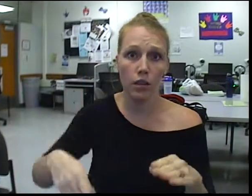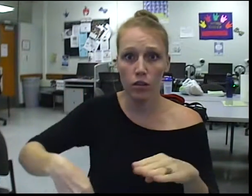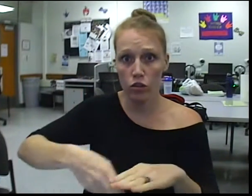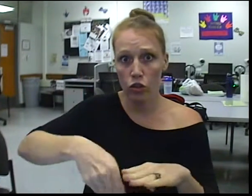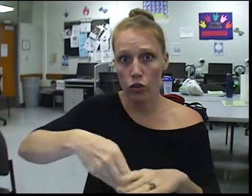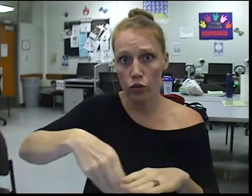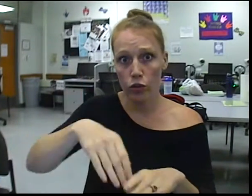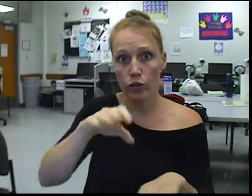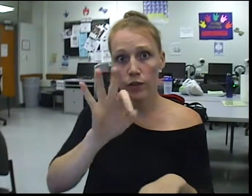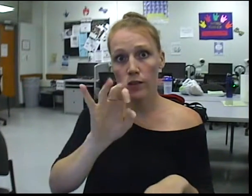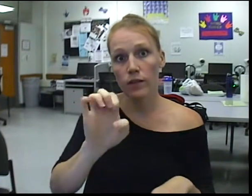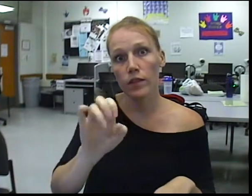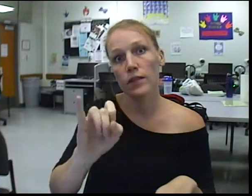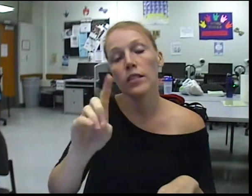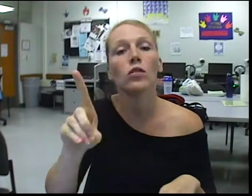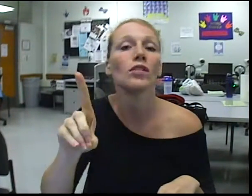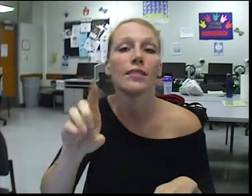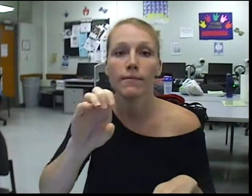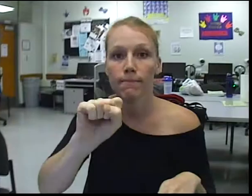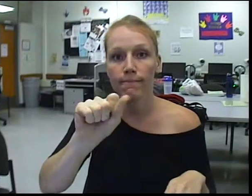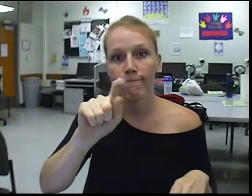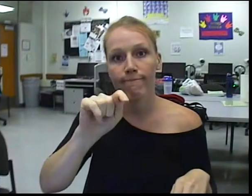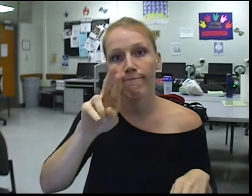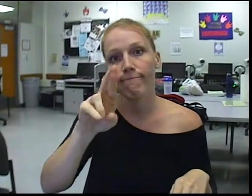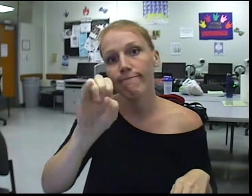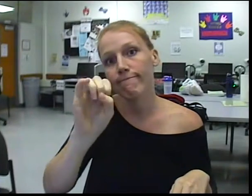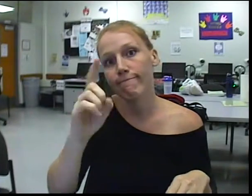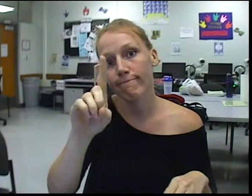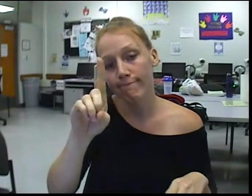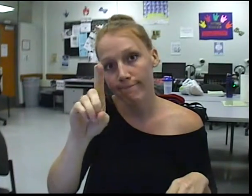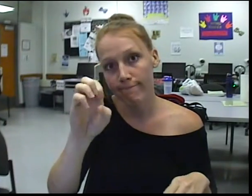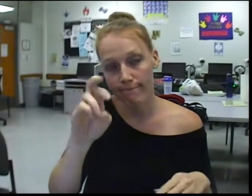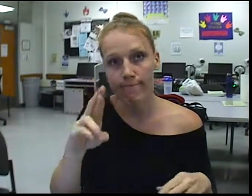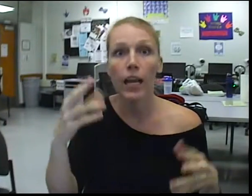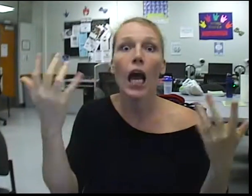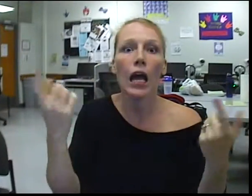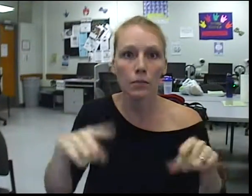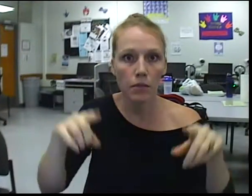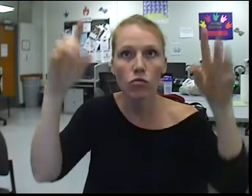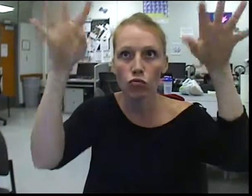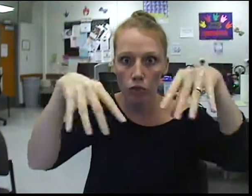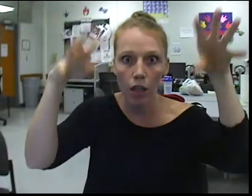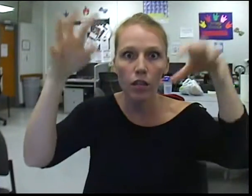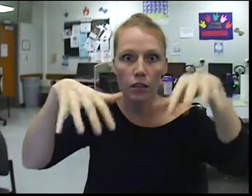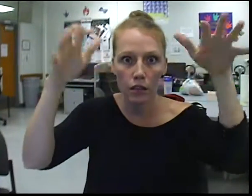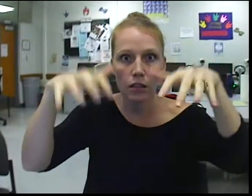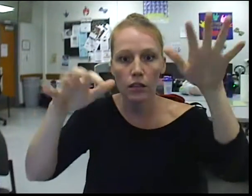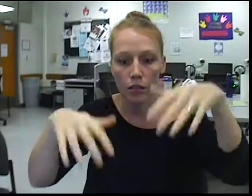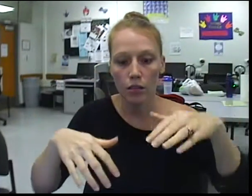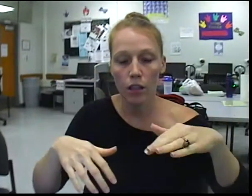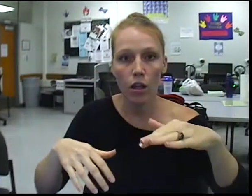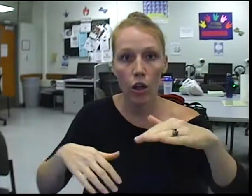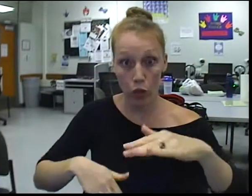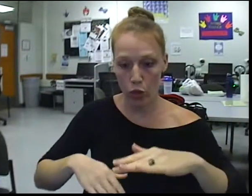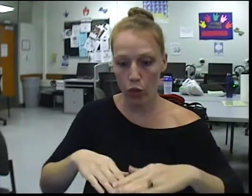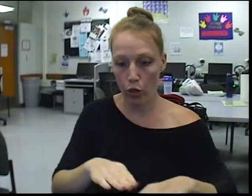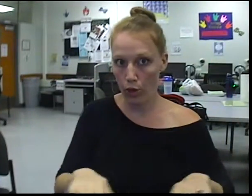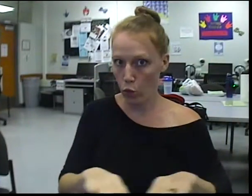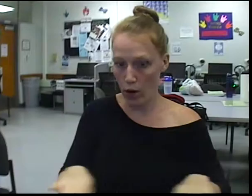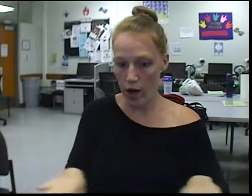so much rain for an extended period of time that it couldn't hold any more water. It's brown, gets to the point where it's saturated,